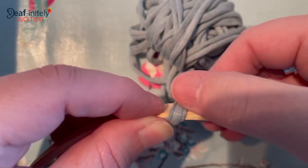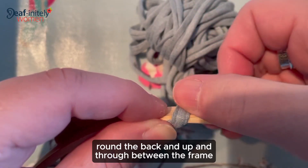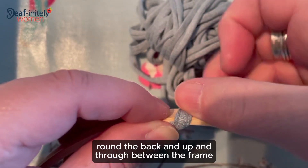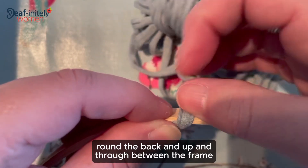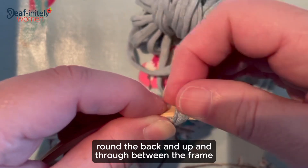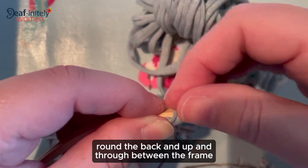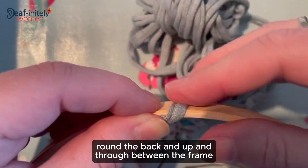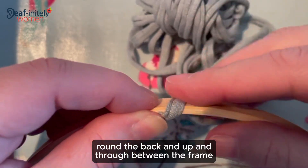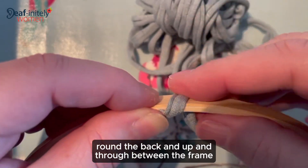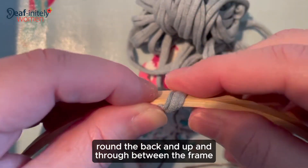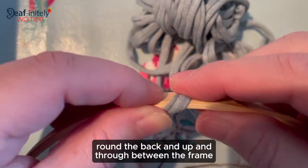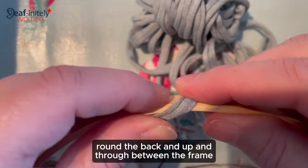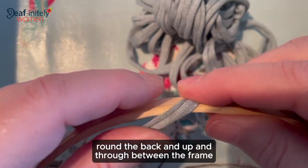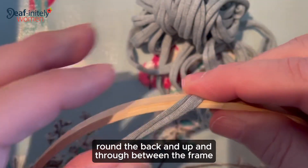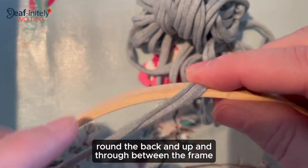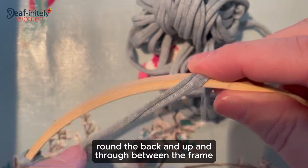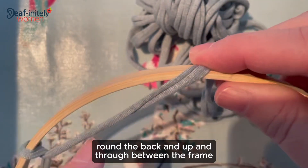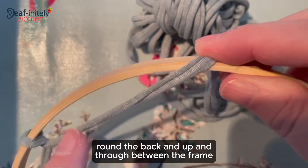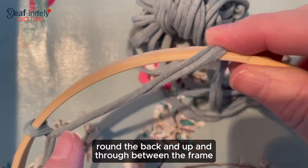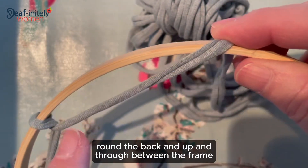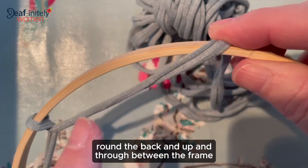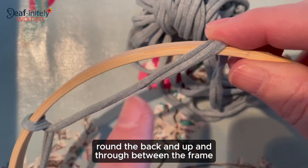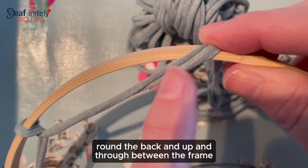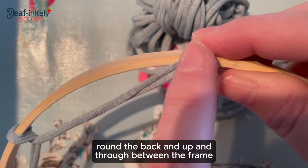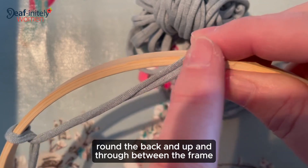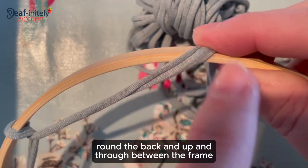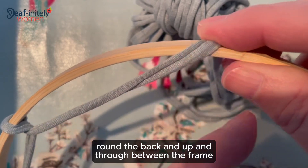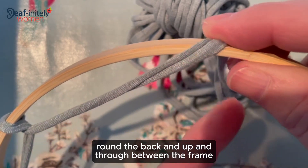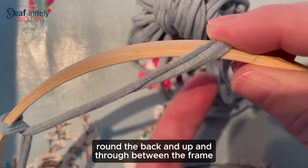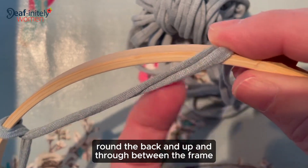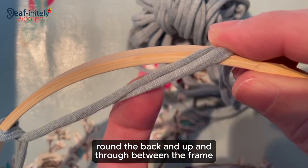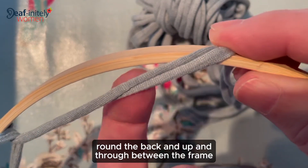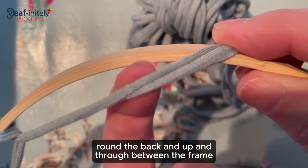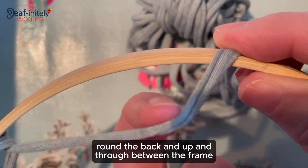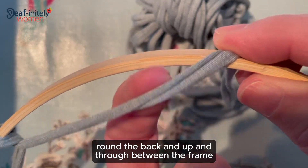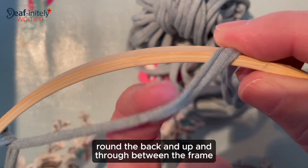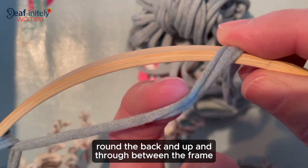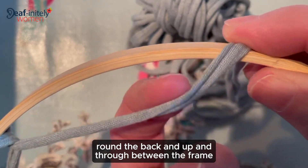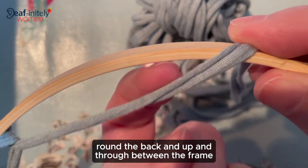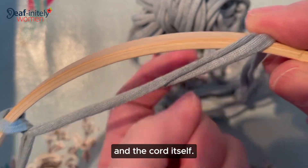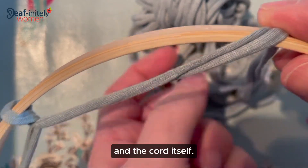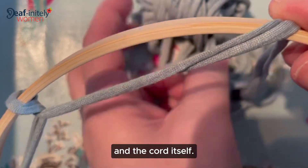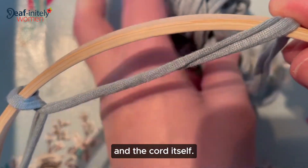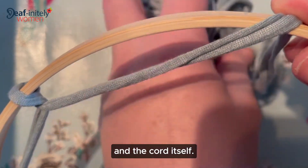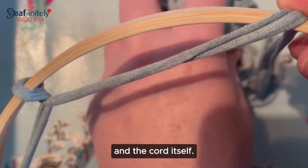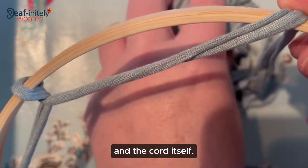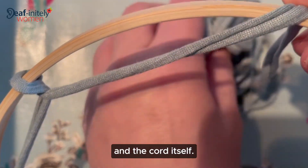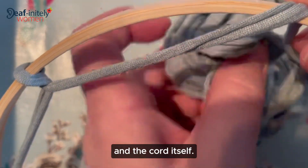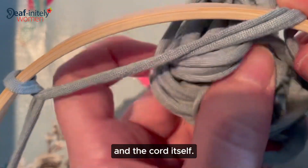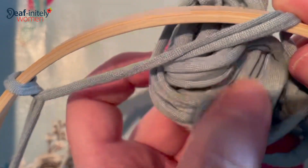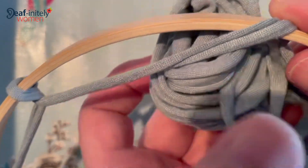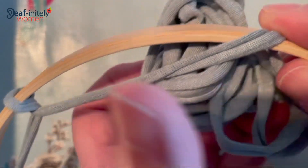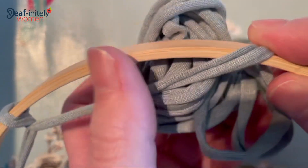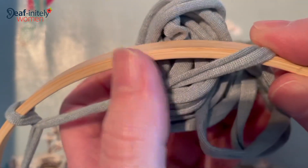round the back, and up and through between the frame and the cord itself.